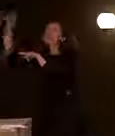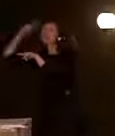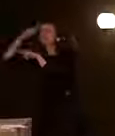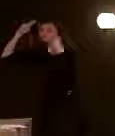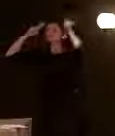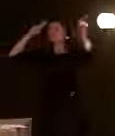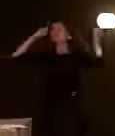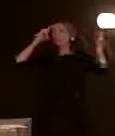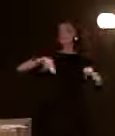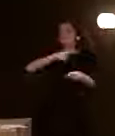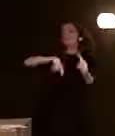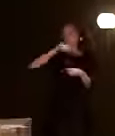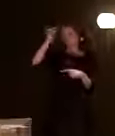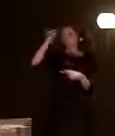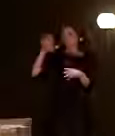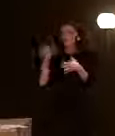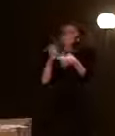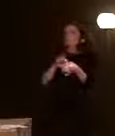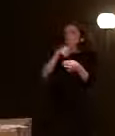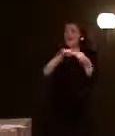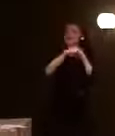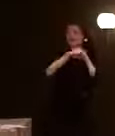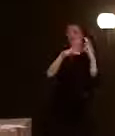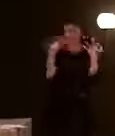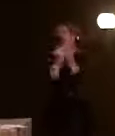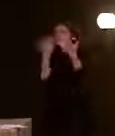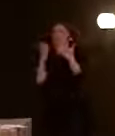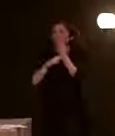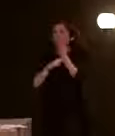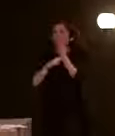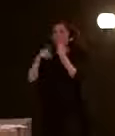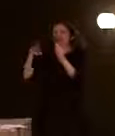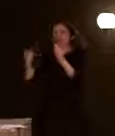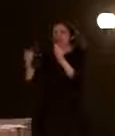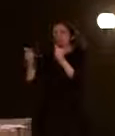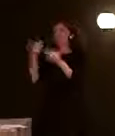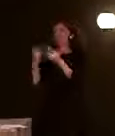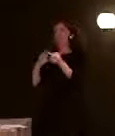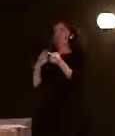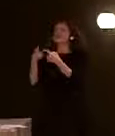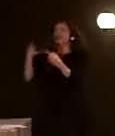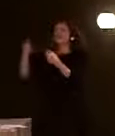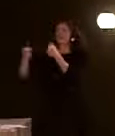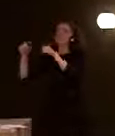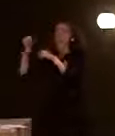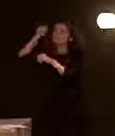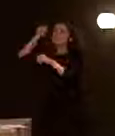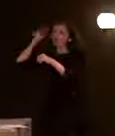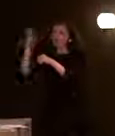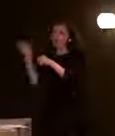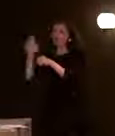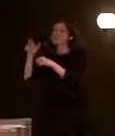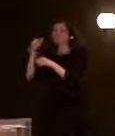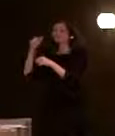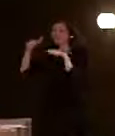your students need to pass a medical exam, an immigration medical exam, and then talk about different parts of the body. This is